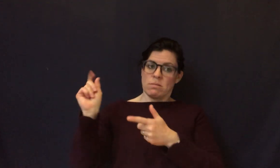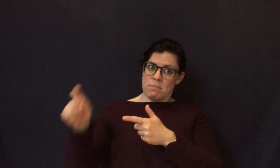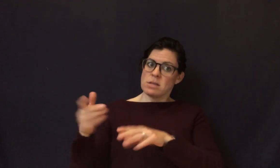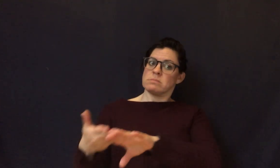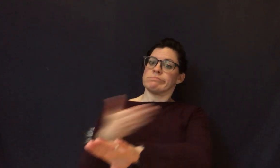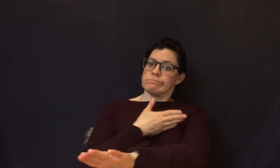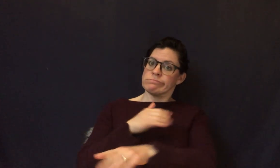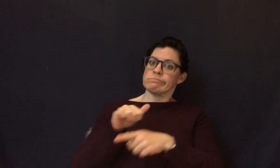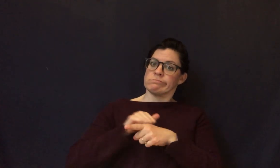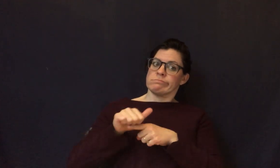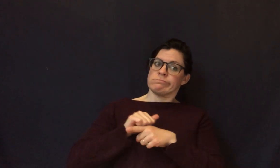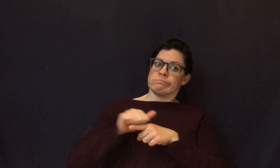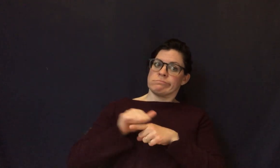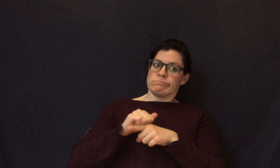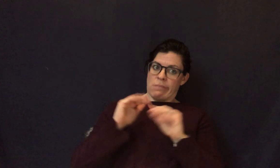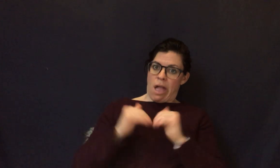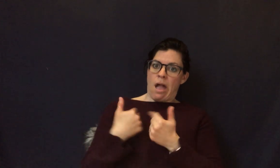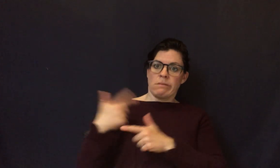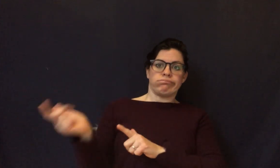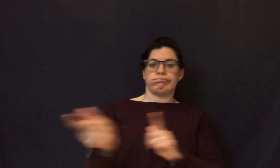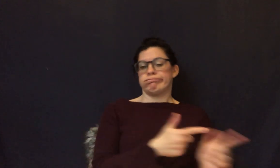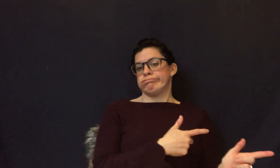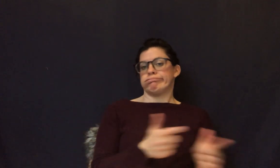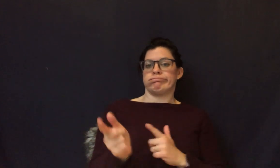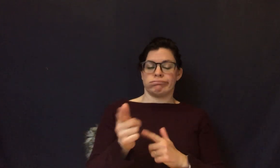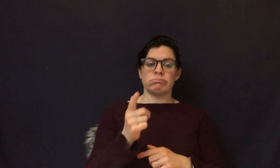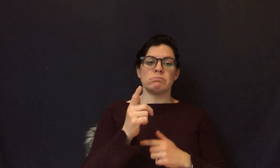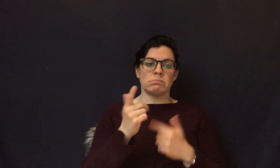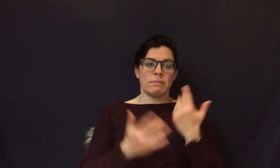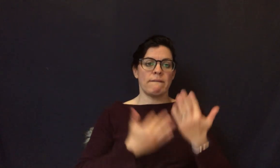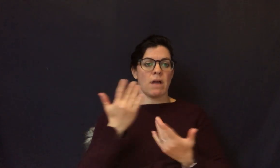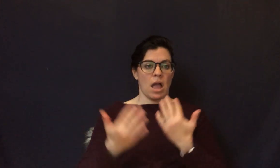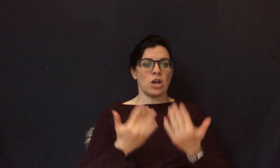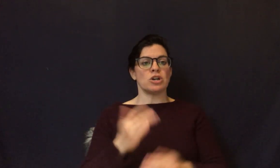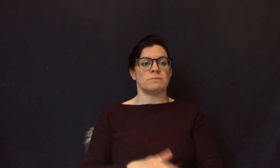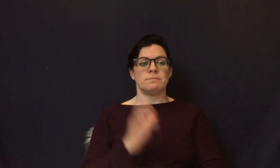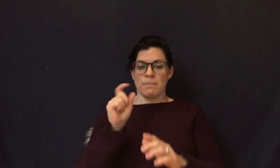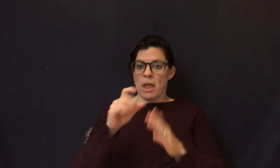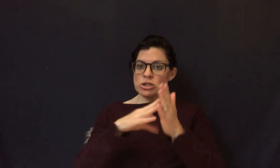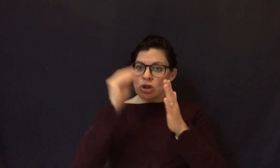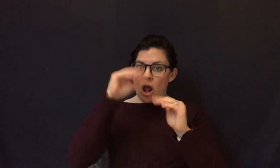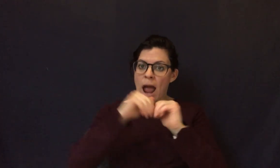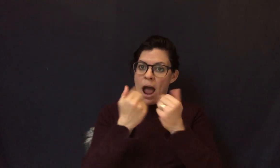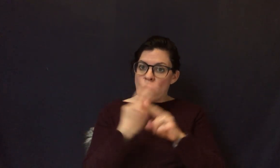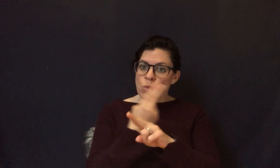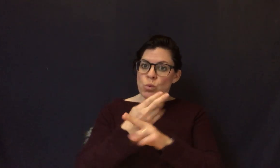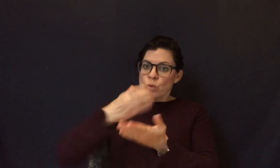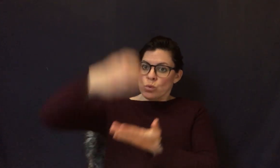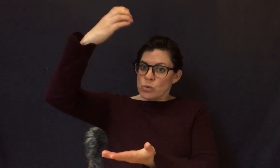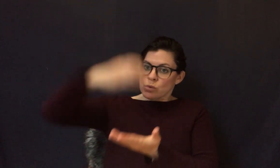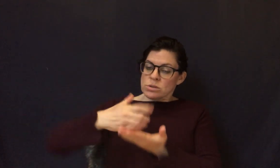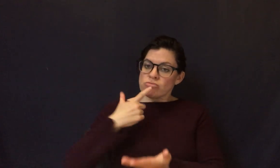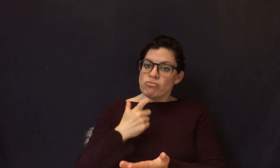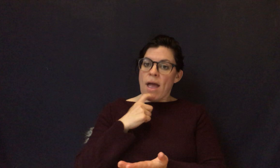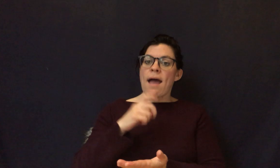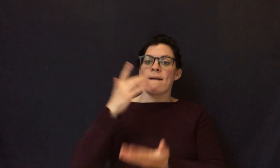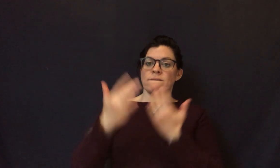supposed to be a fire extinguisher every 75 linear feet. So if you think about that, if we go into one of our hallways